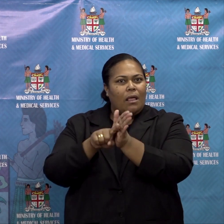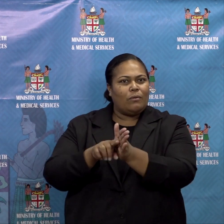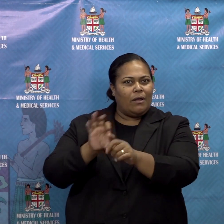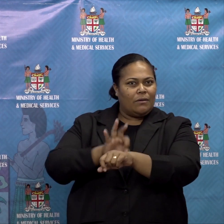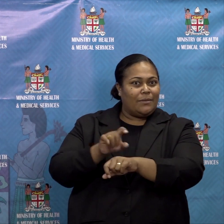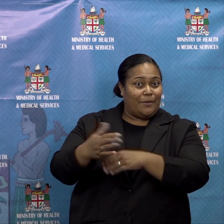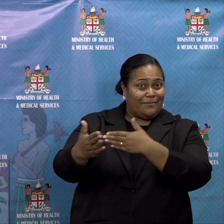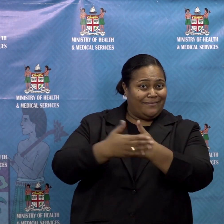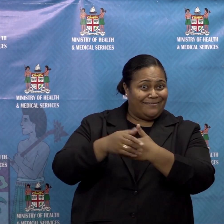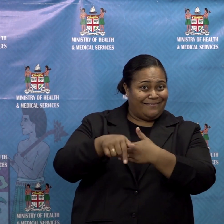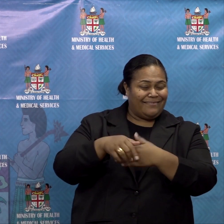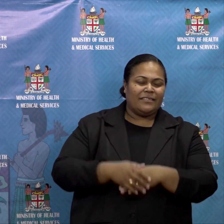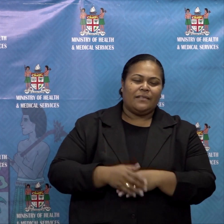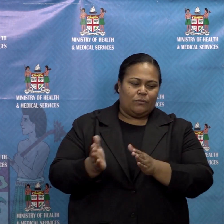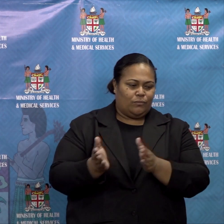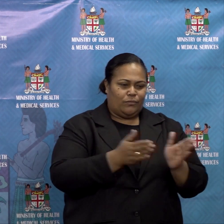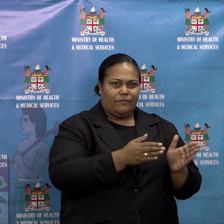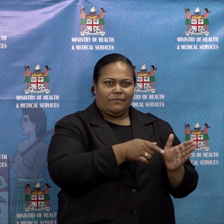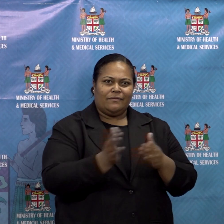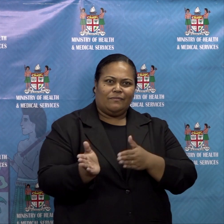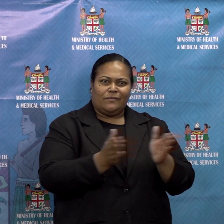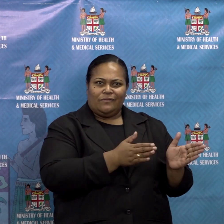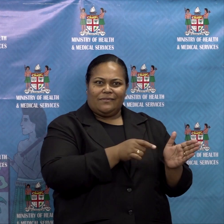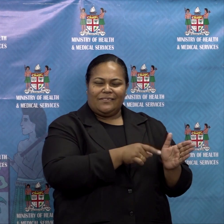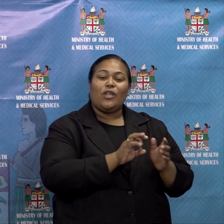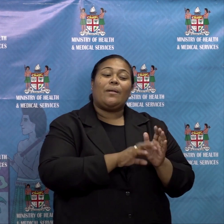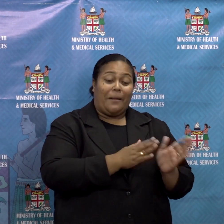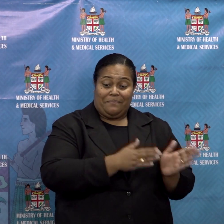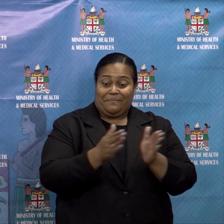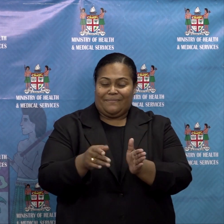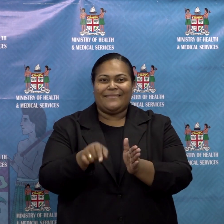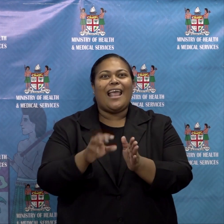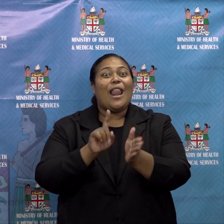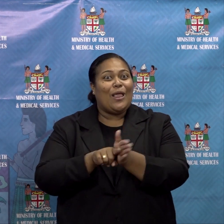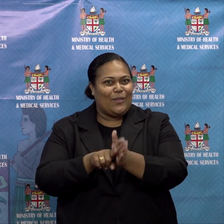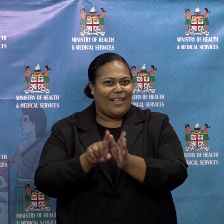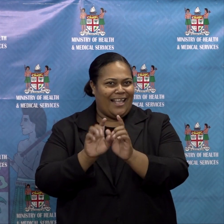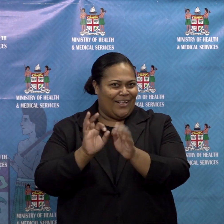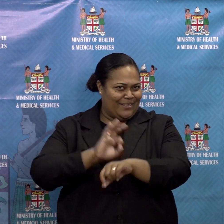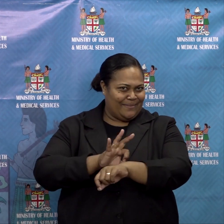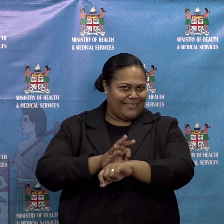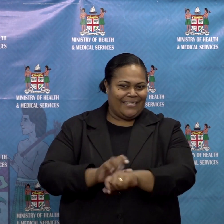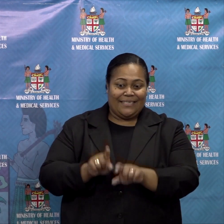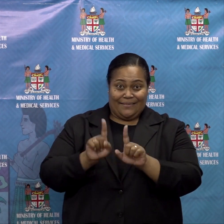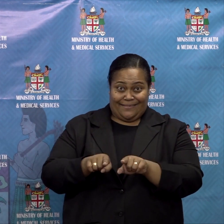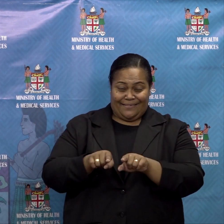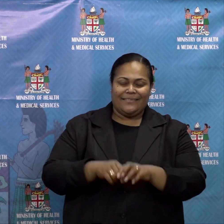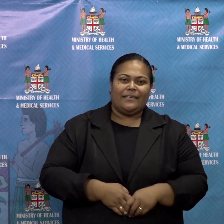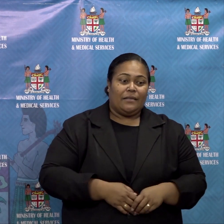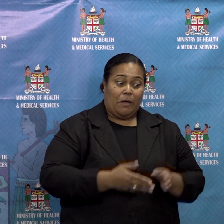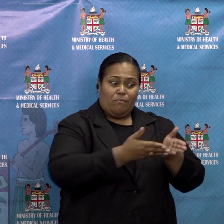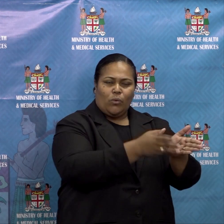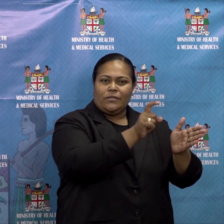stated earlier, will move patients over the weekend to Lautoka Hospital and remain on standby for the hospital over the next